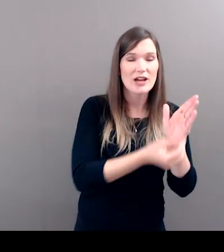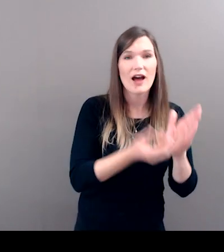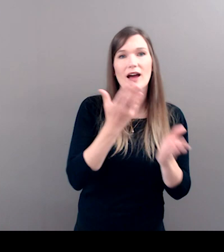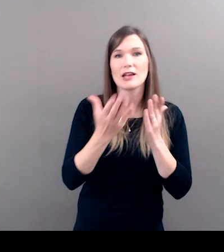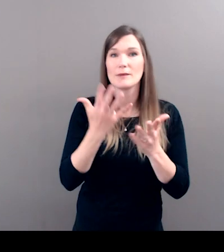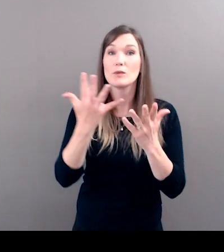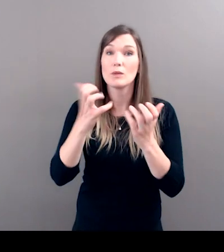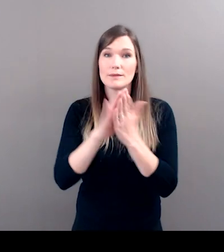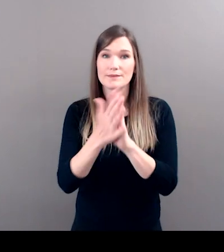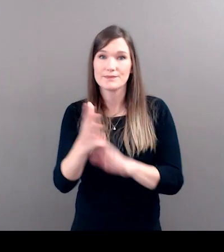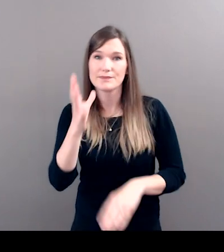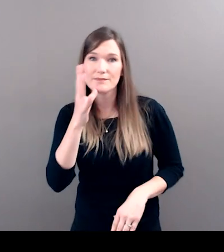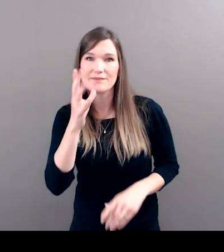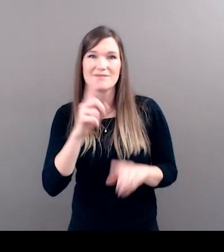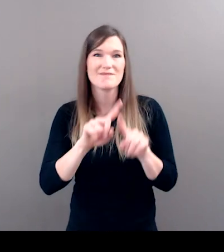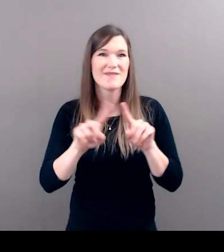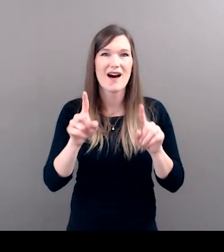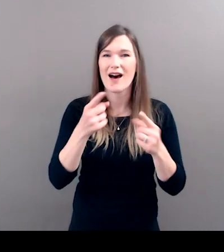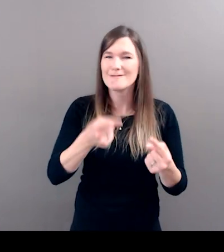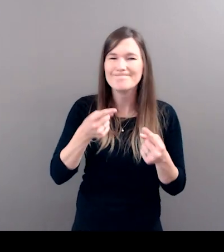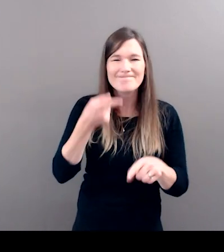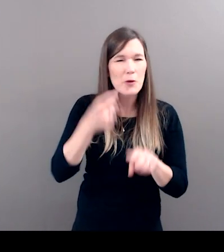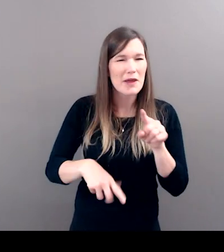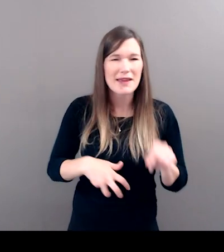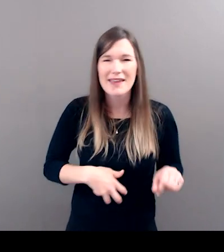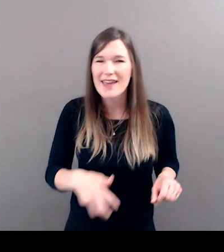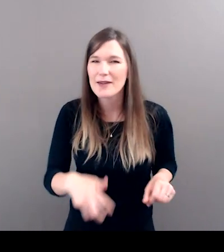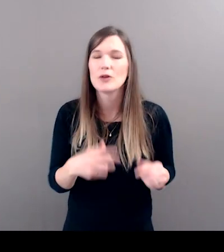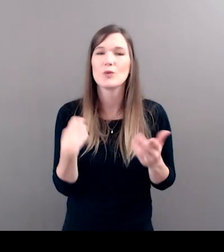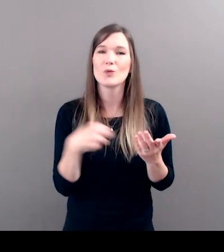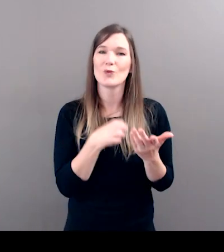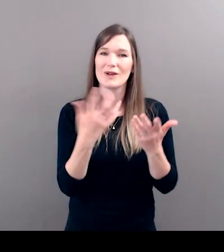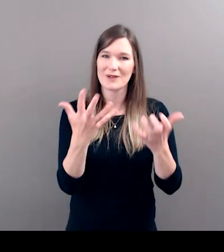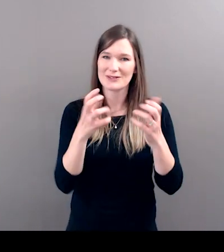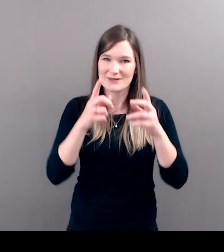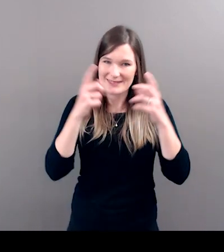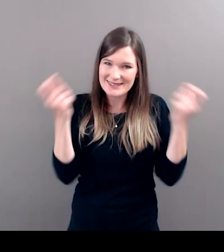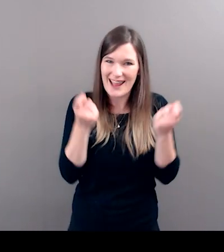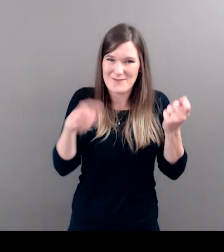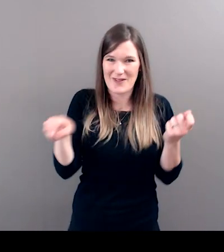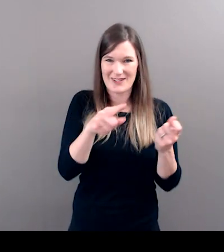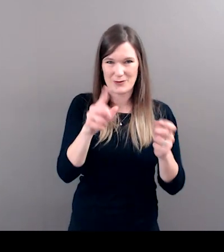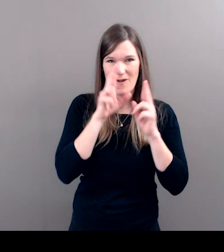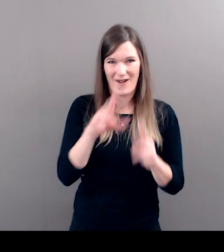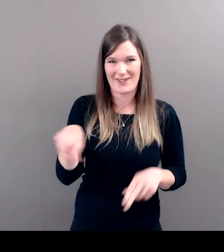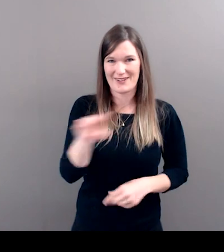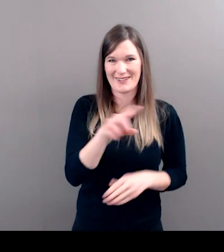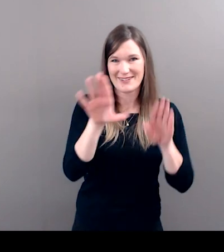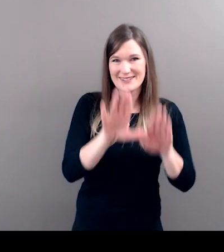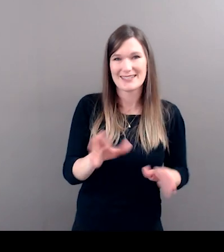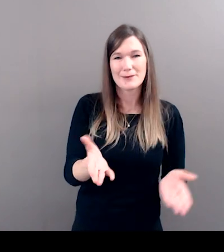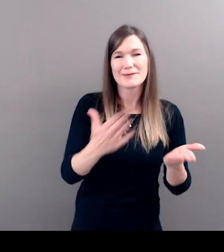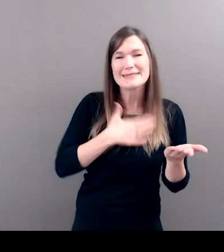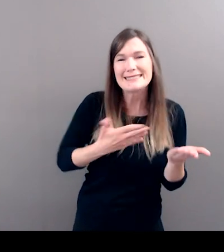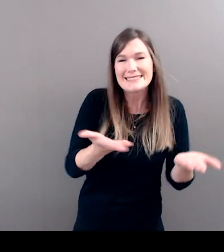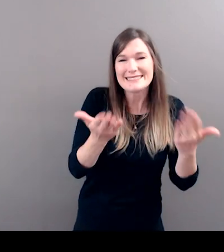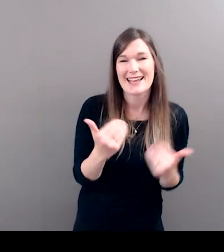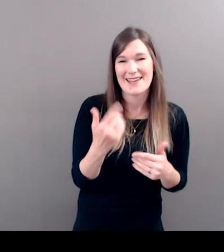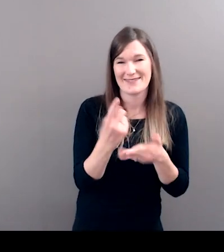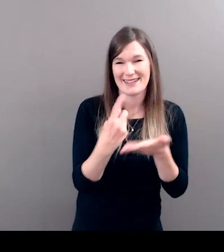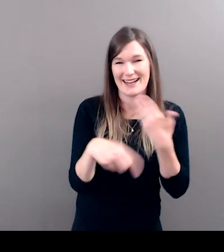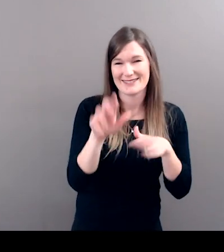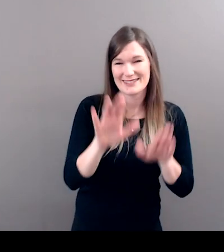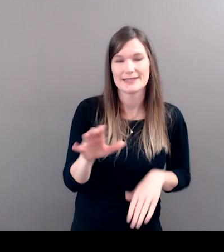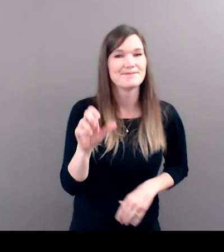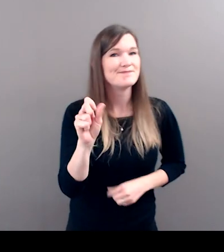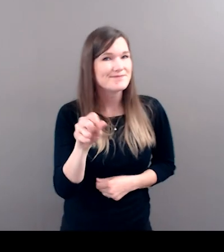want to lift you up. We want to just celebrate you and honor you on Sunday. So please, tune in. Yes, it's going to be a special service. And we also have